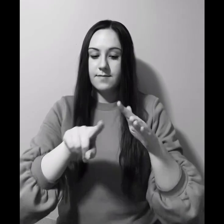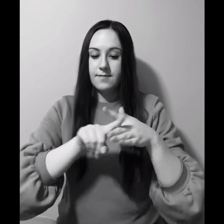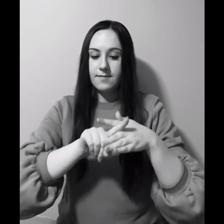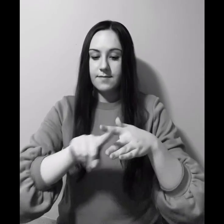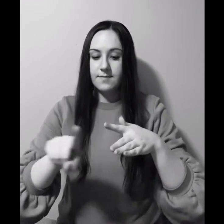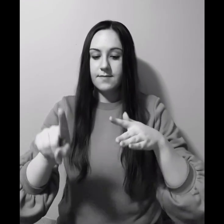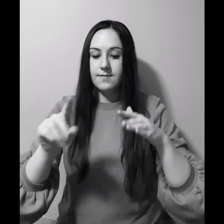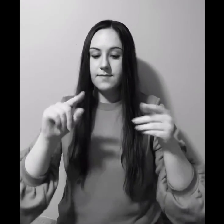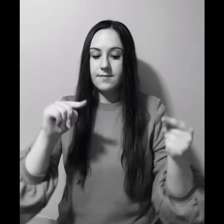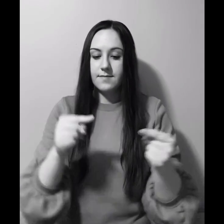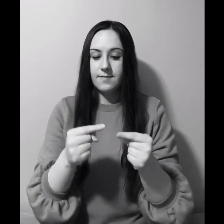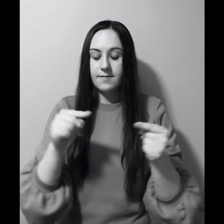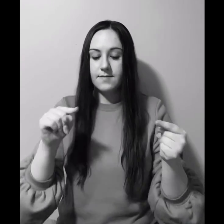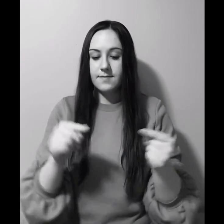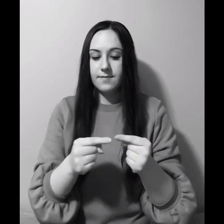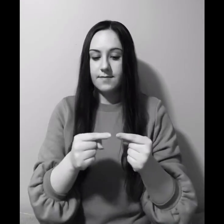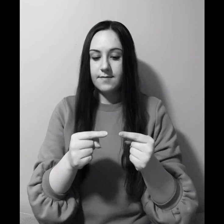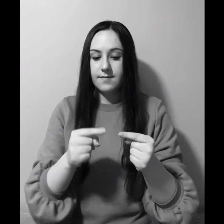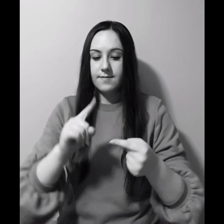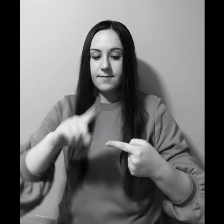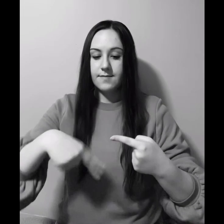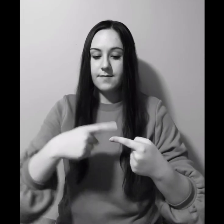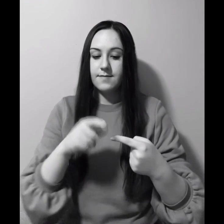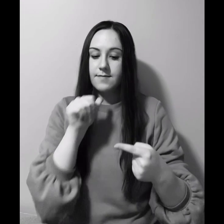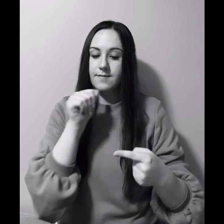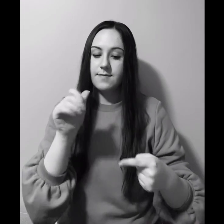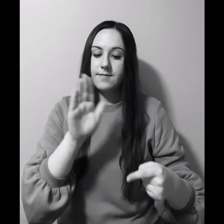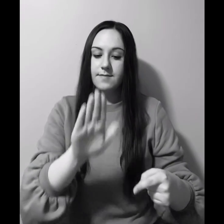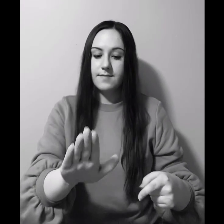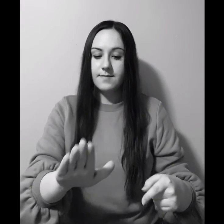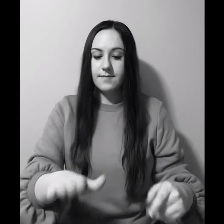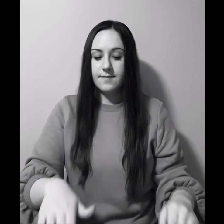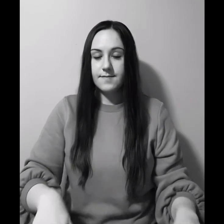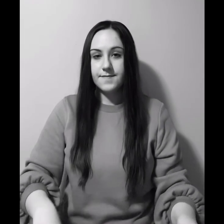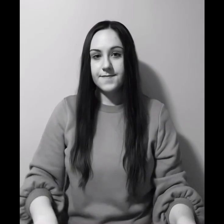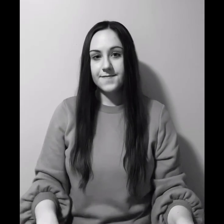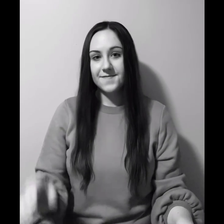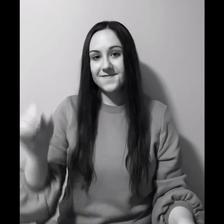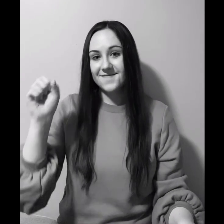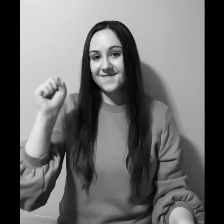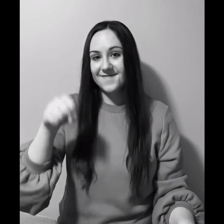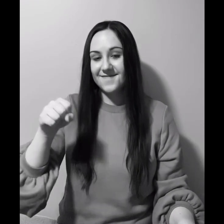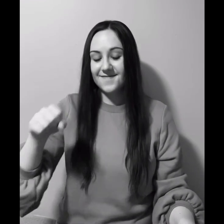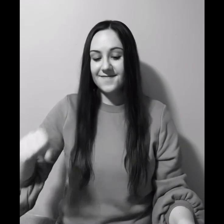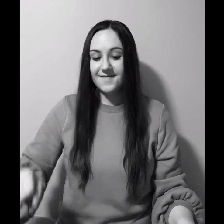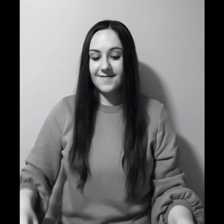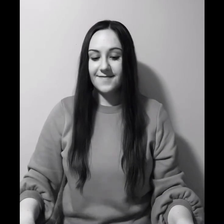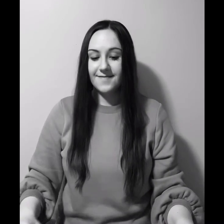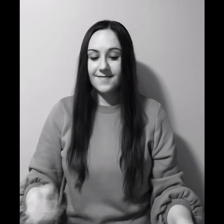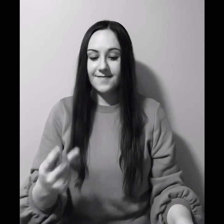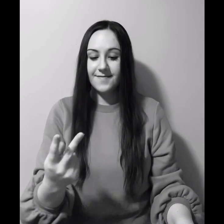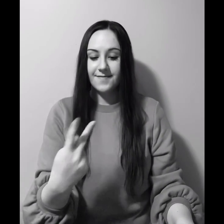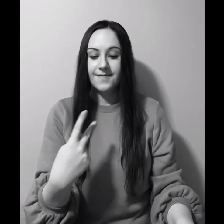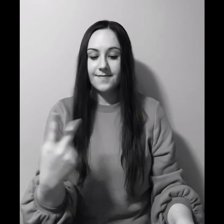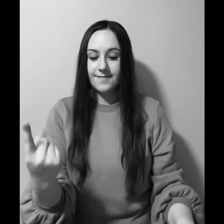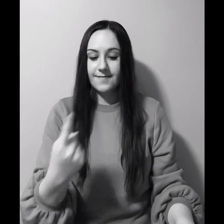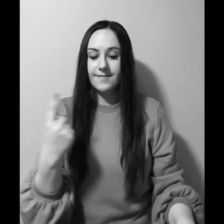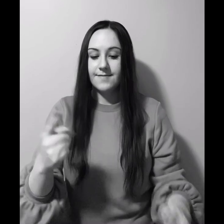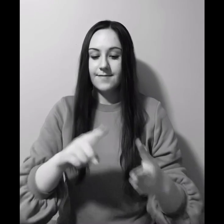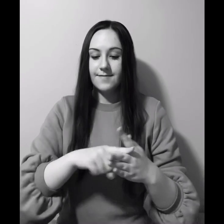got off in the hurting When it wasn't yours Yeah We'd always